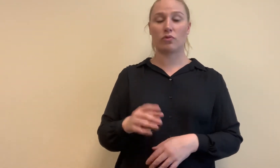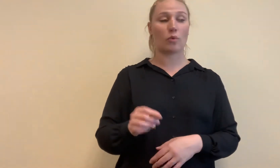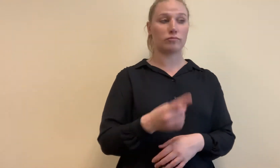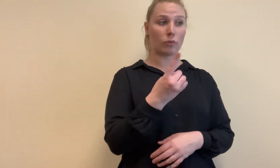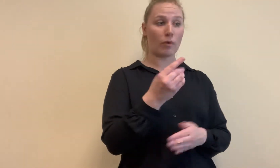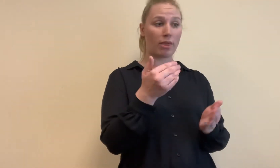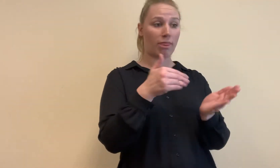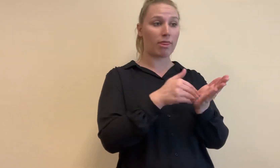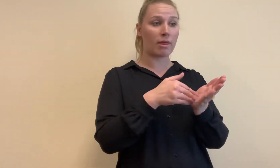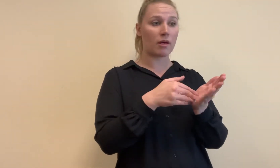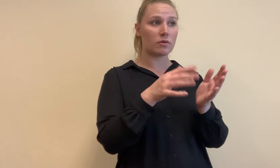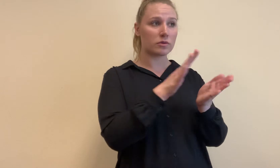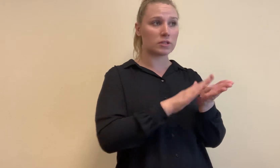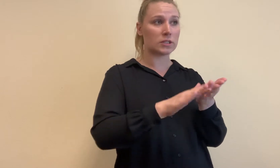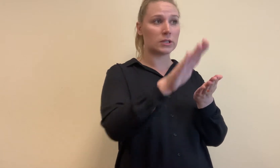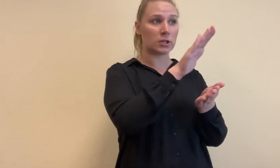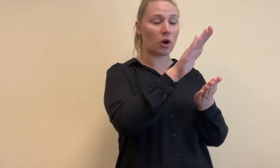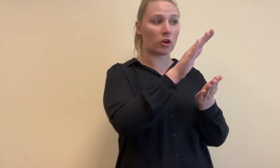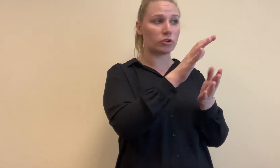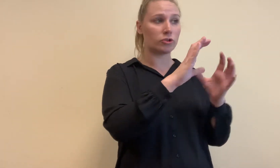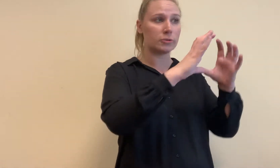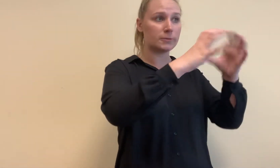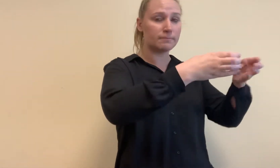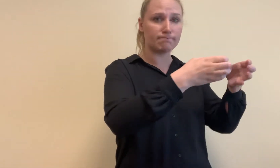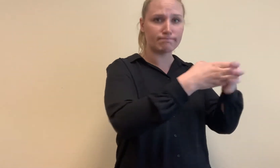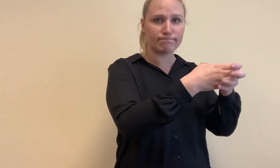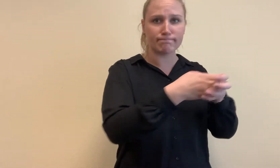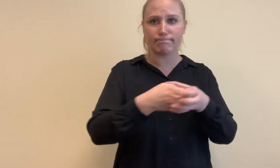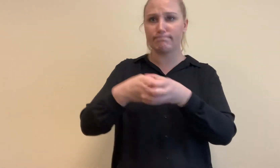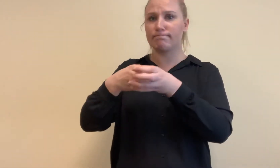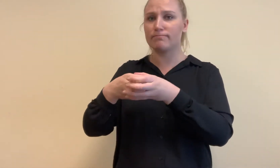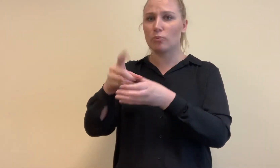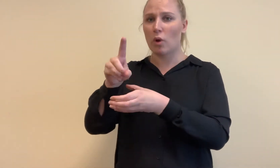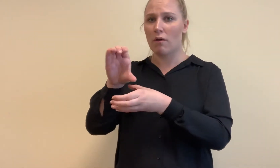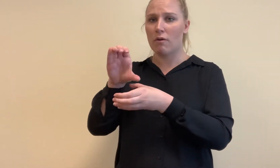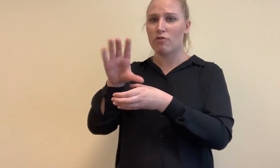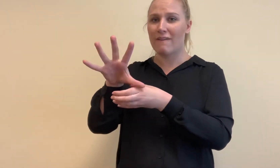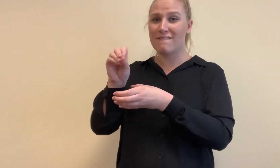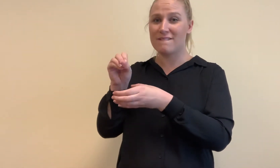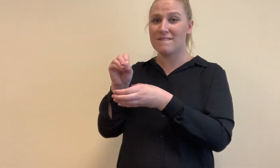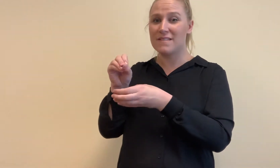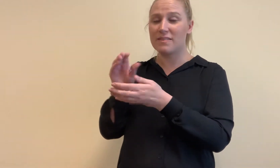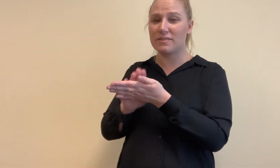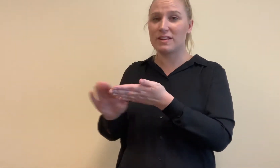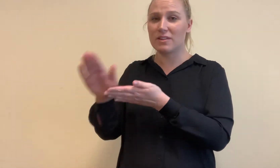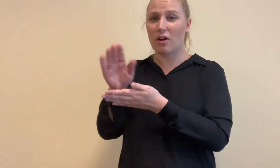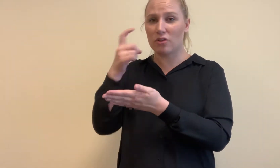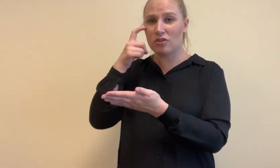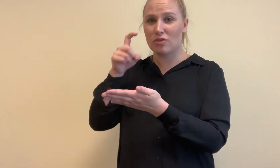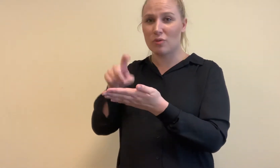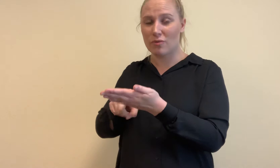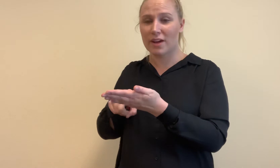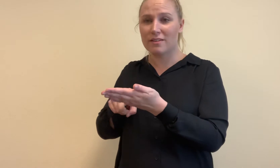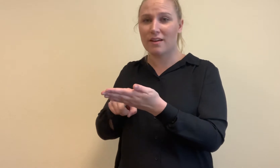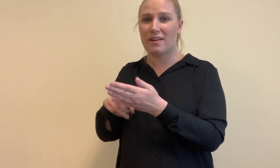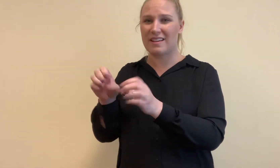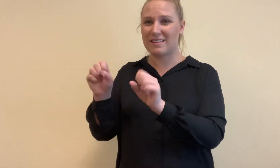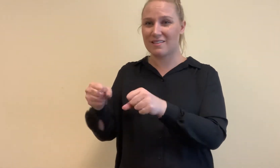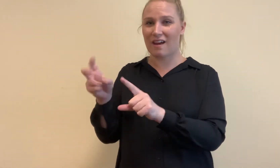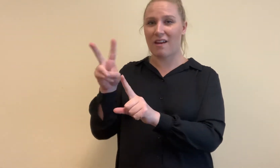150 colleges nationally out of almost 1,000 community colleges that had the privilege, if you want